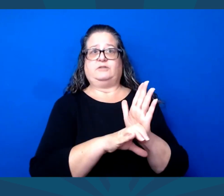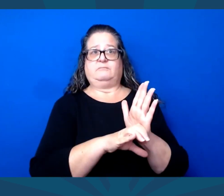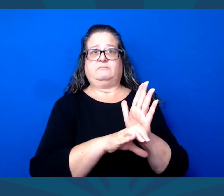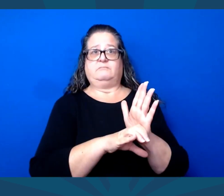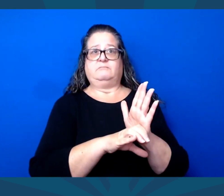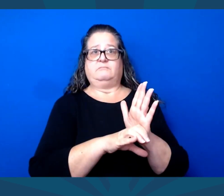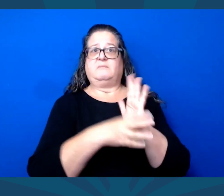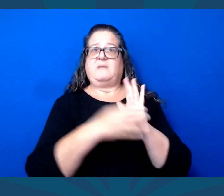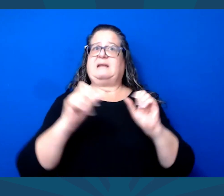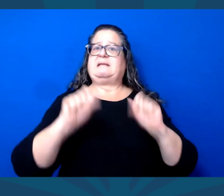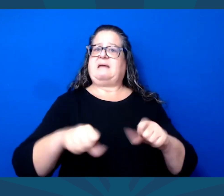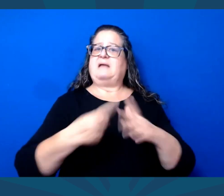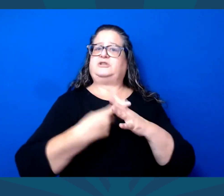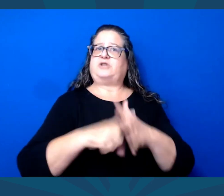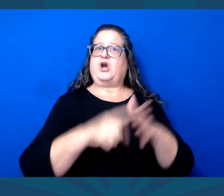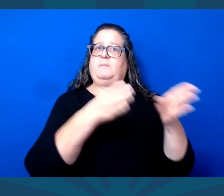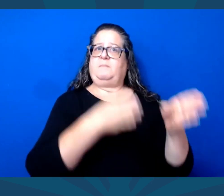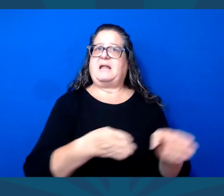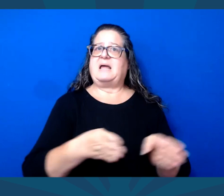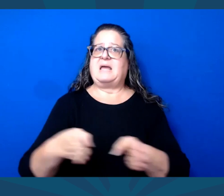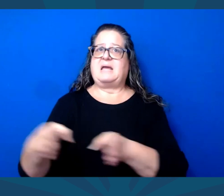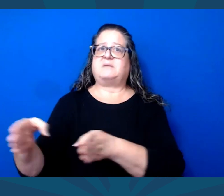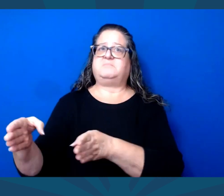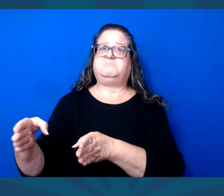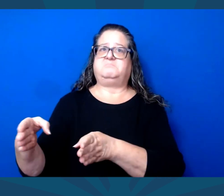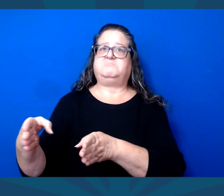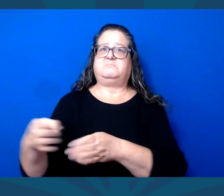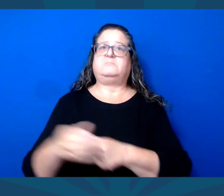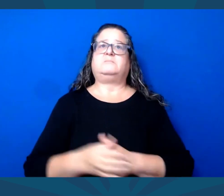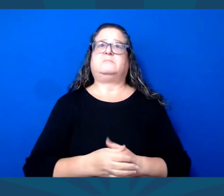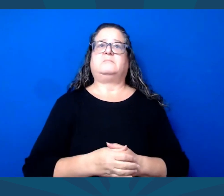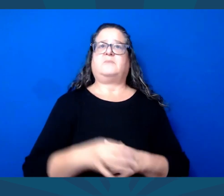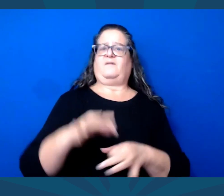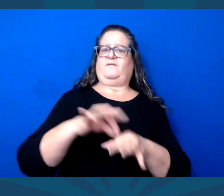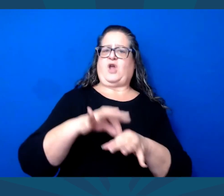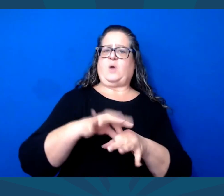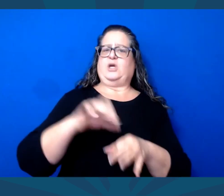Voting rights are of great concern to people who live in the district.